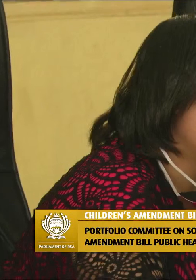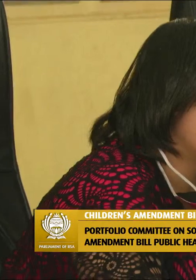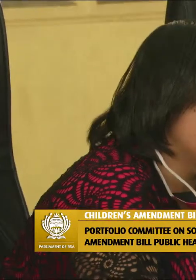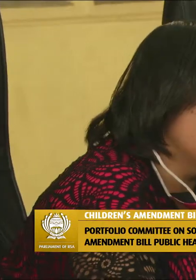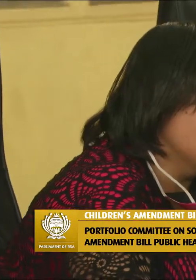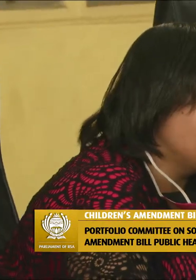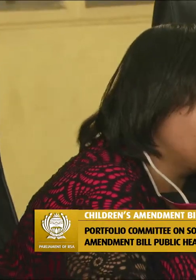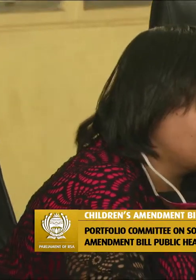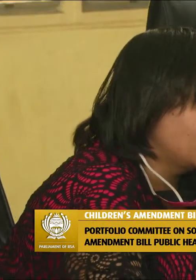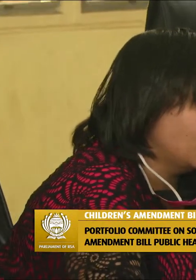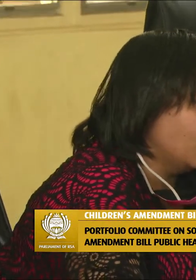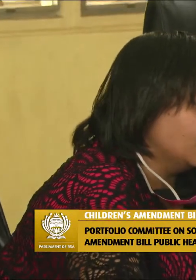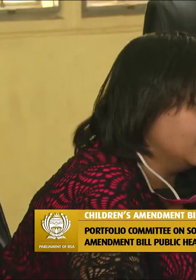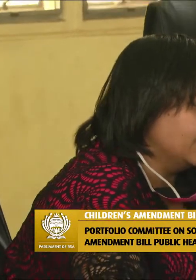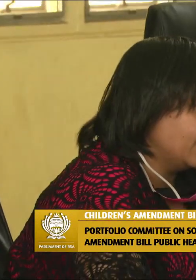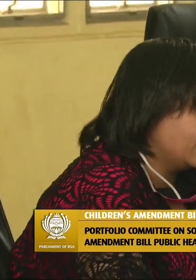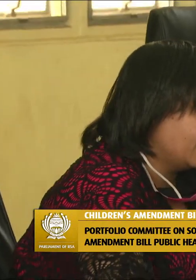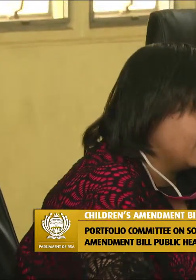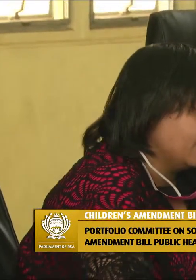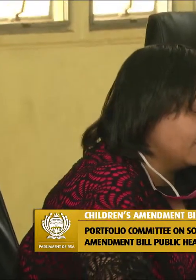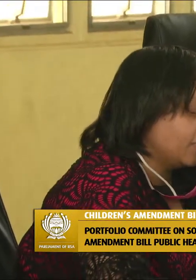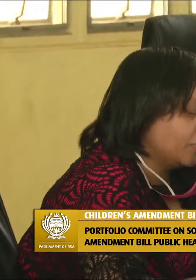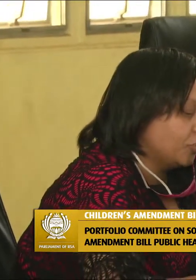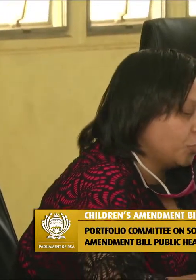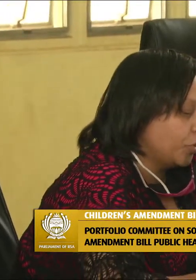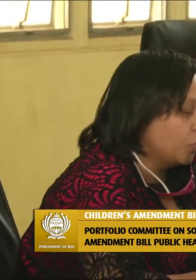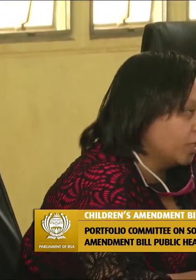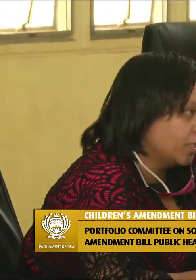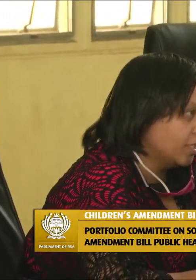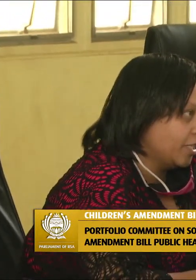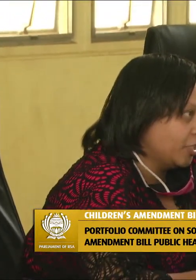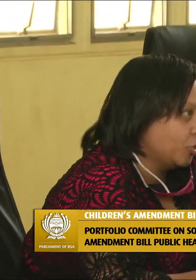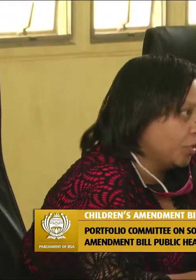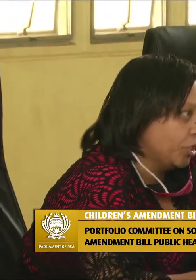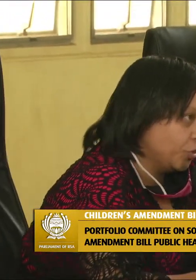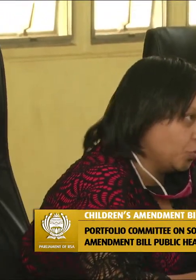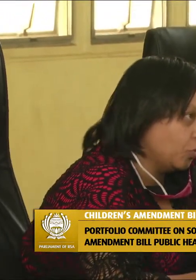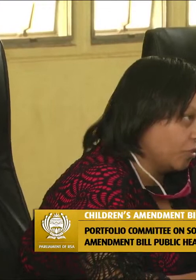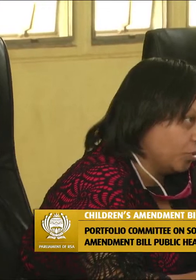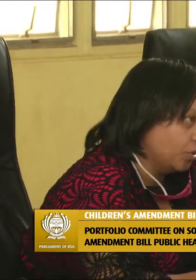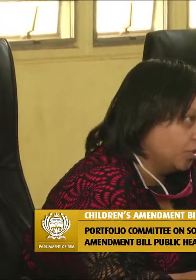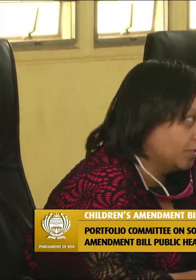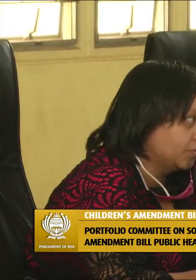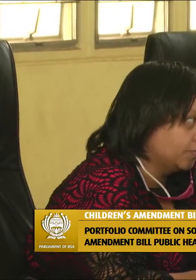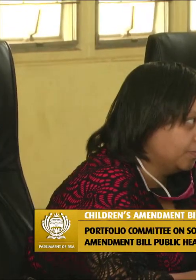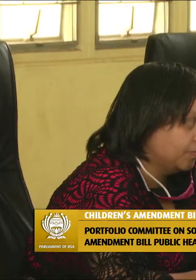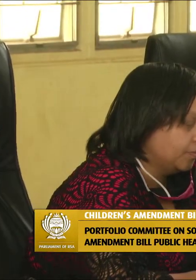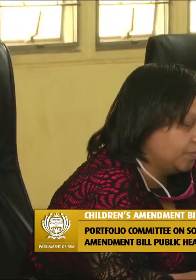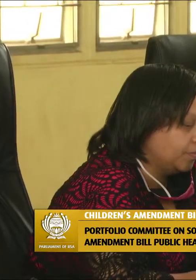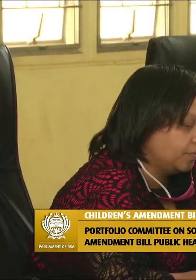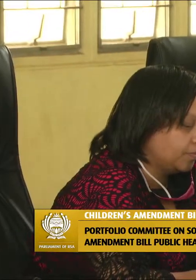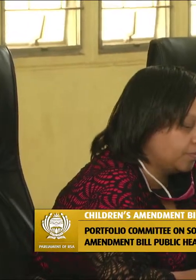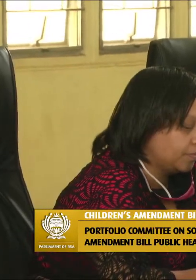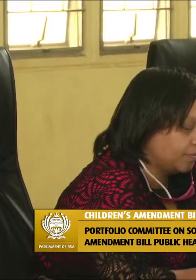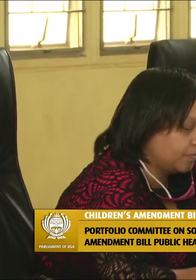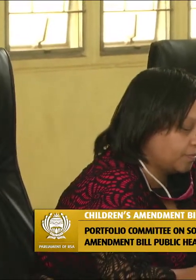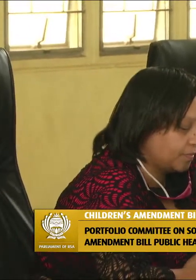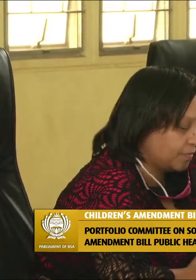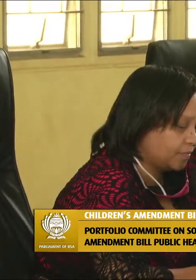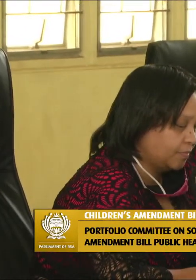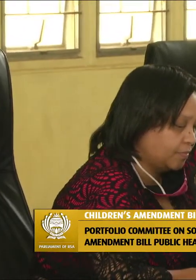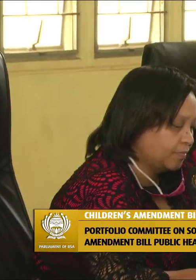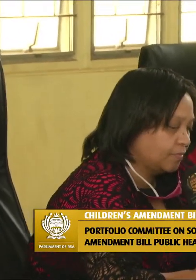your concerns are addressed in section 21 and section 22 of the bill. Ngithanda ukunazisa ukuthi